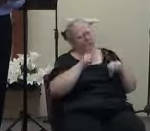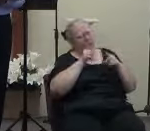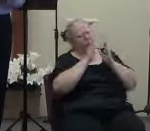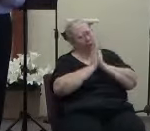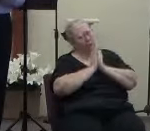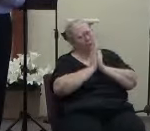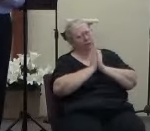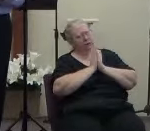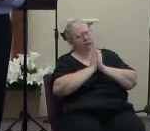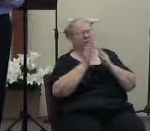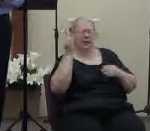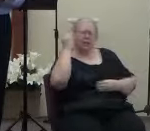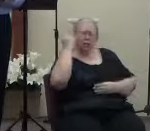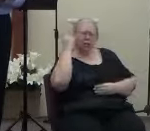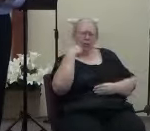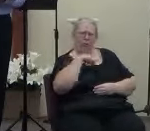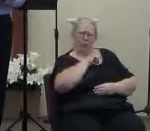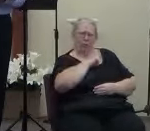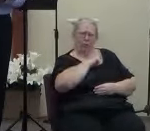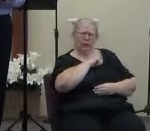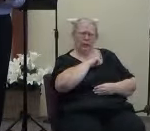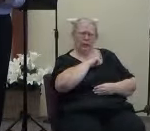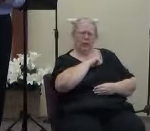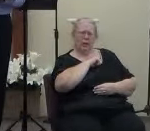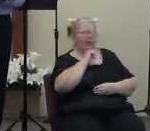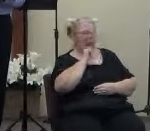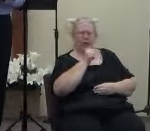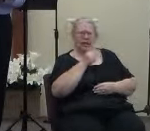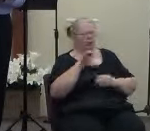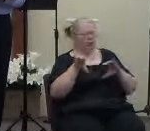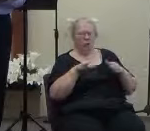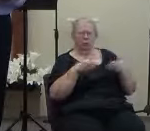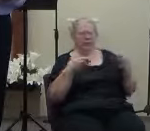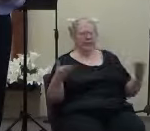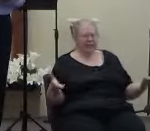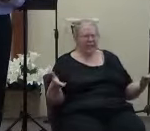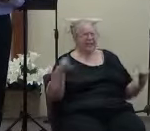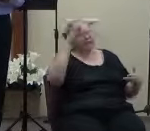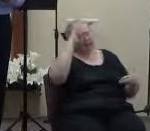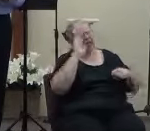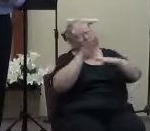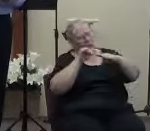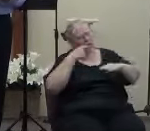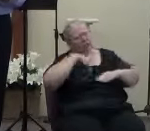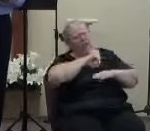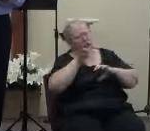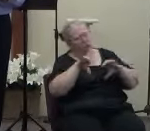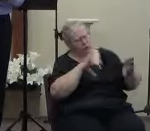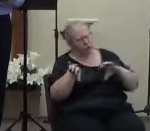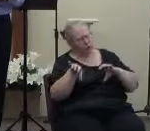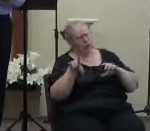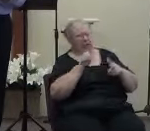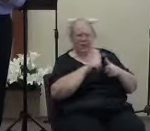what to do and we're not doing it, it ain't working. And for some of us in here, we're